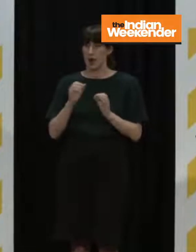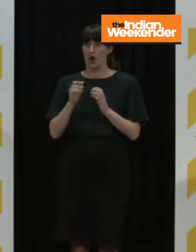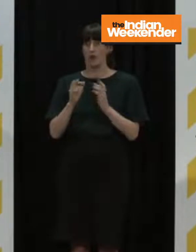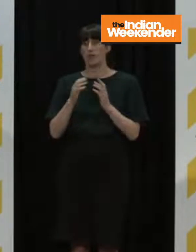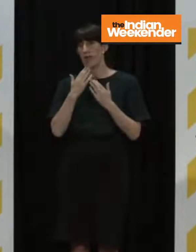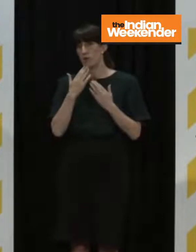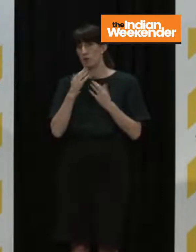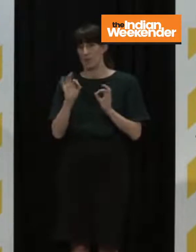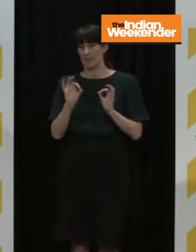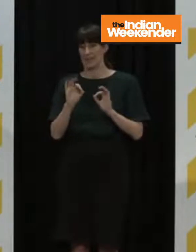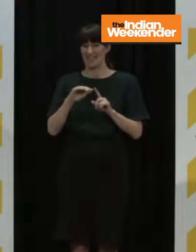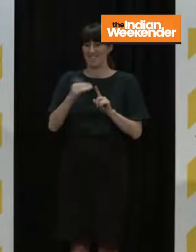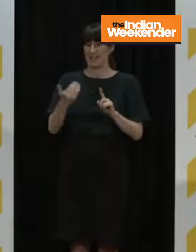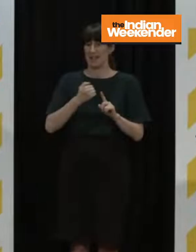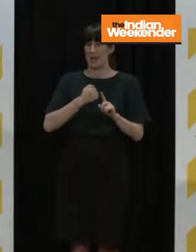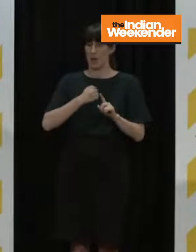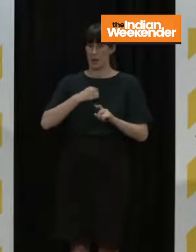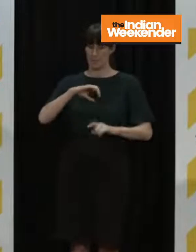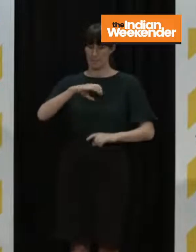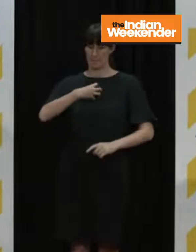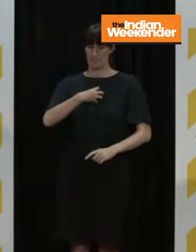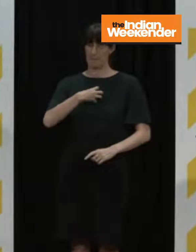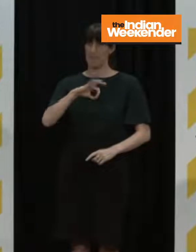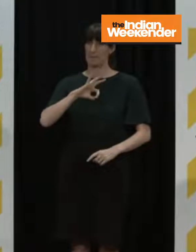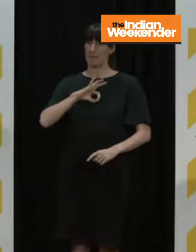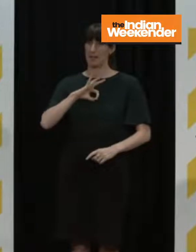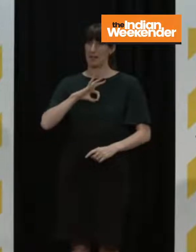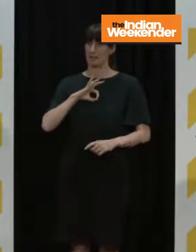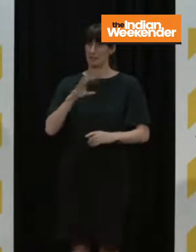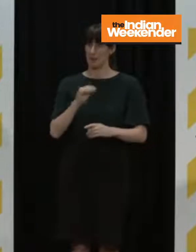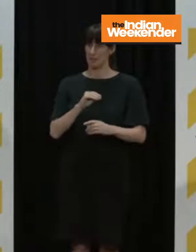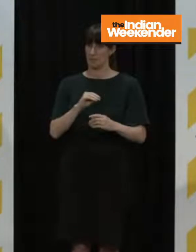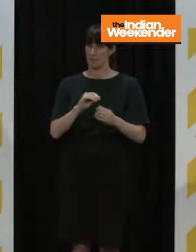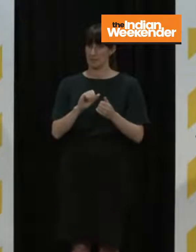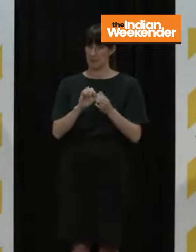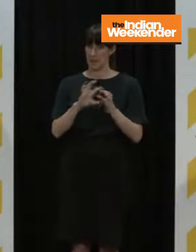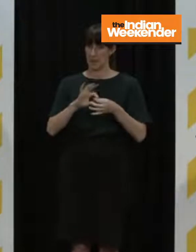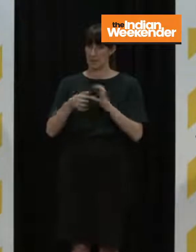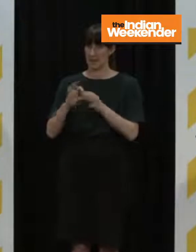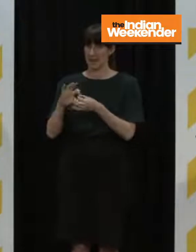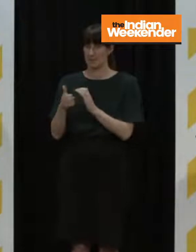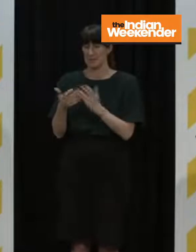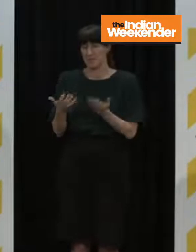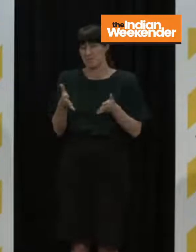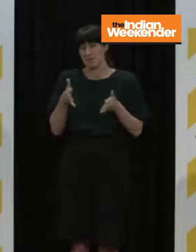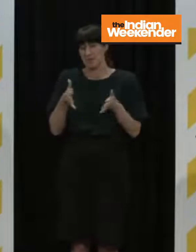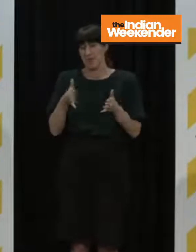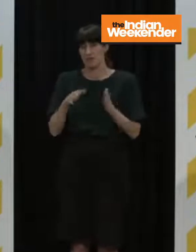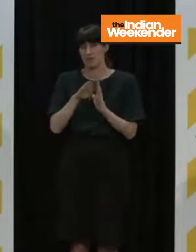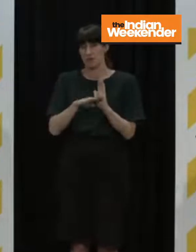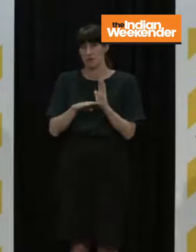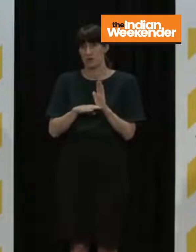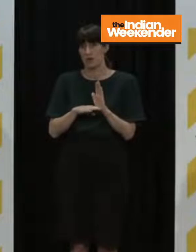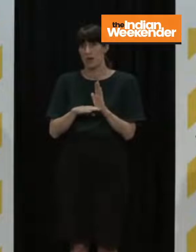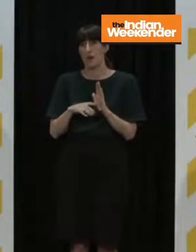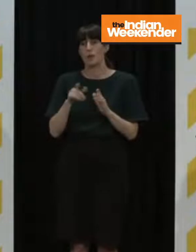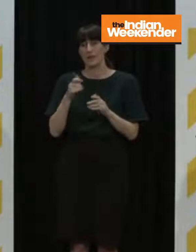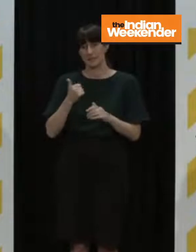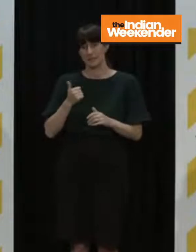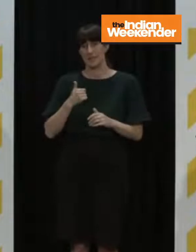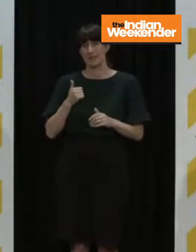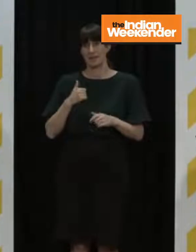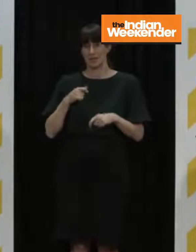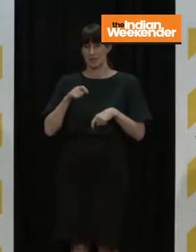like that at the Games, but still, the rules are the rules, and we expect our bodies like Cycling New Zealand to follow them,